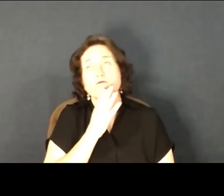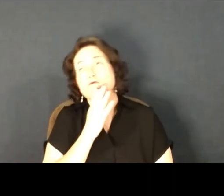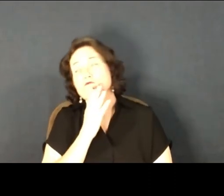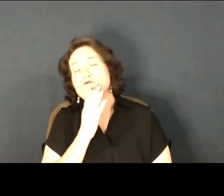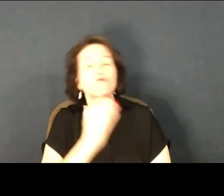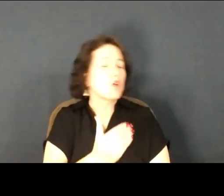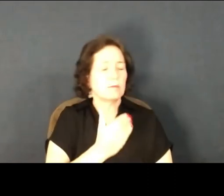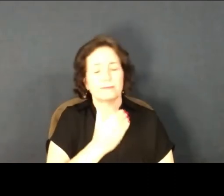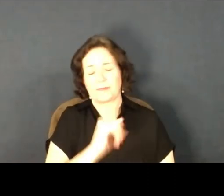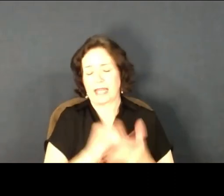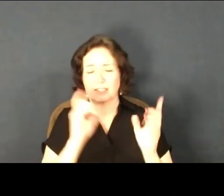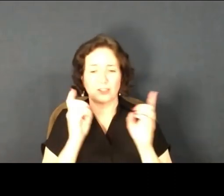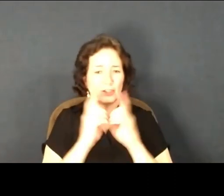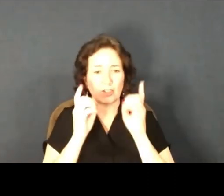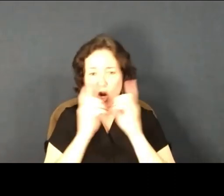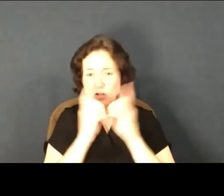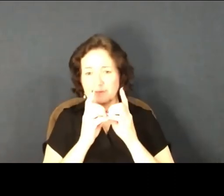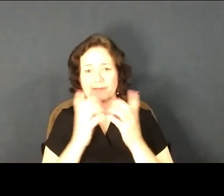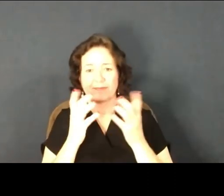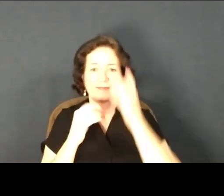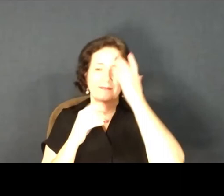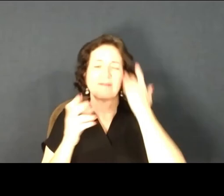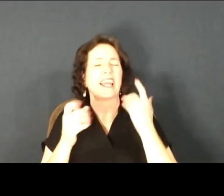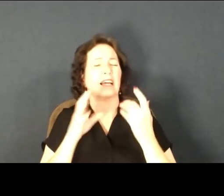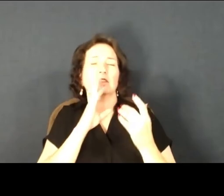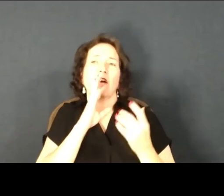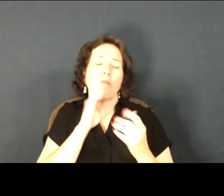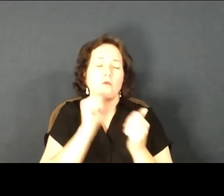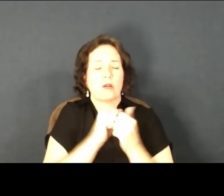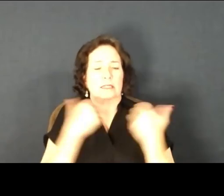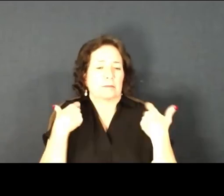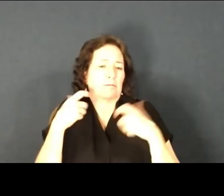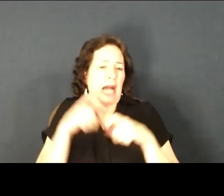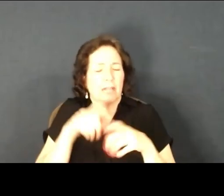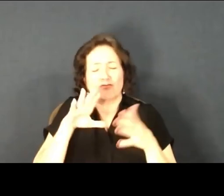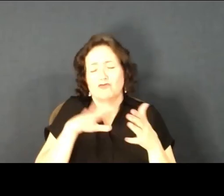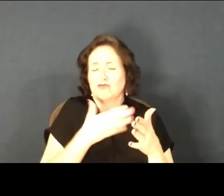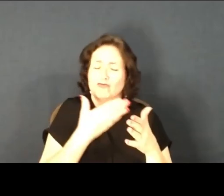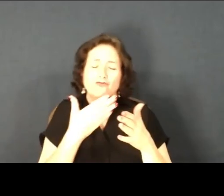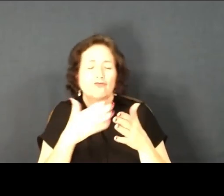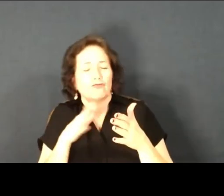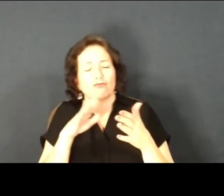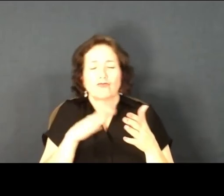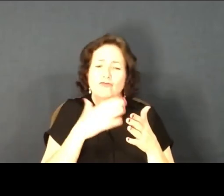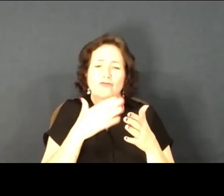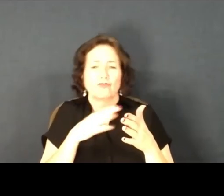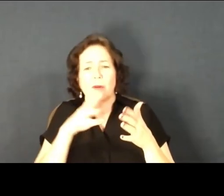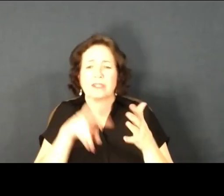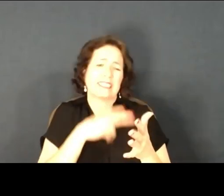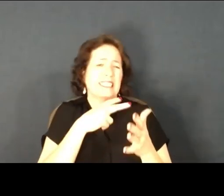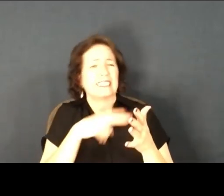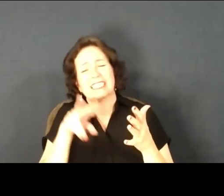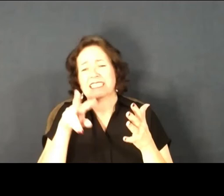pastel de tres leches, dame un pedazo de pastel de tres leches. And he was dancing on